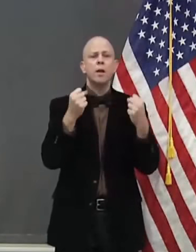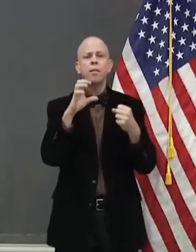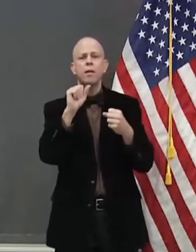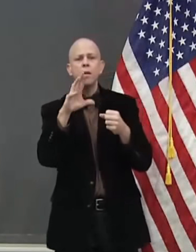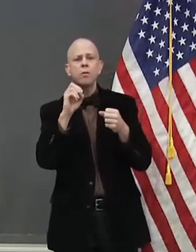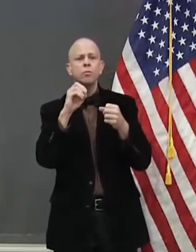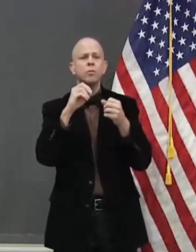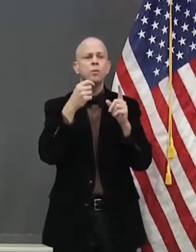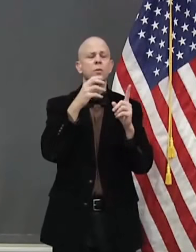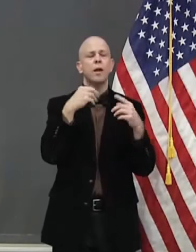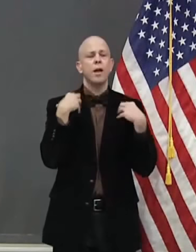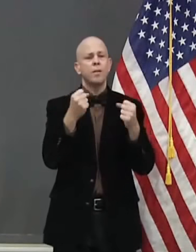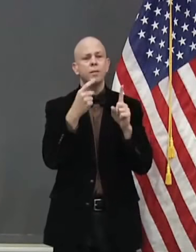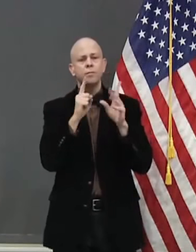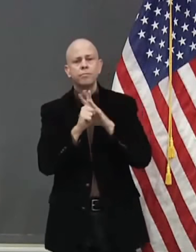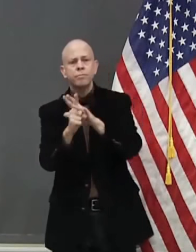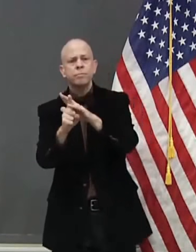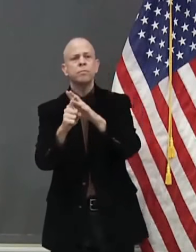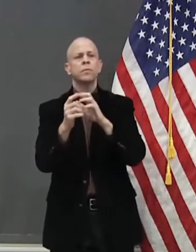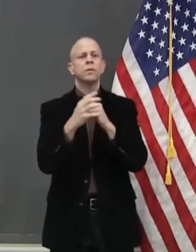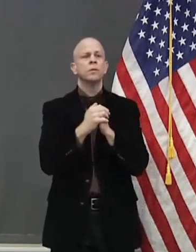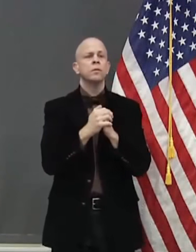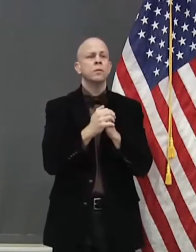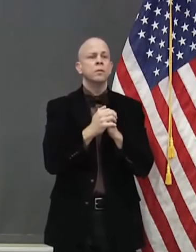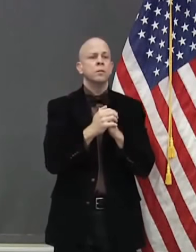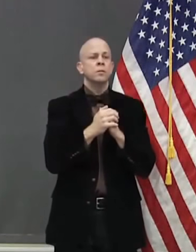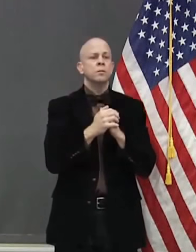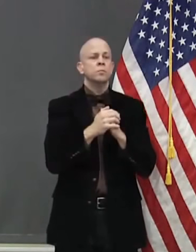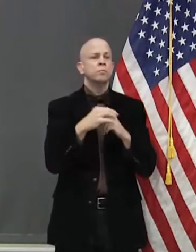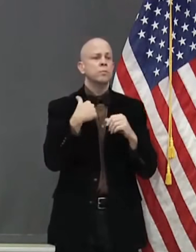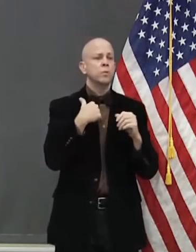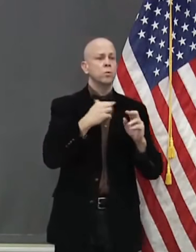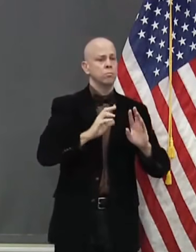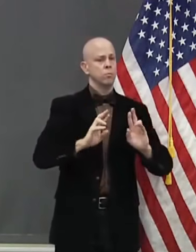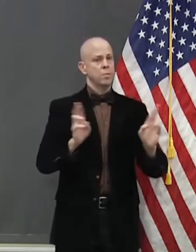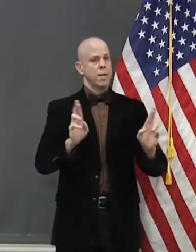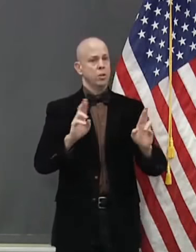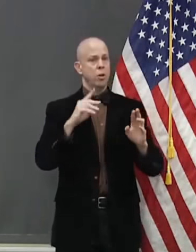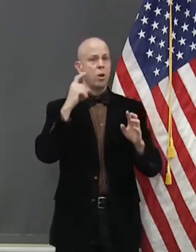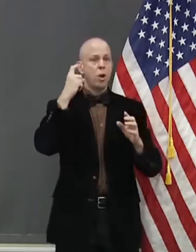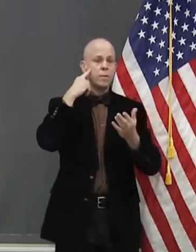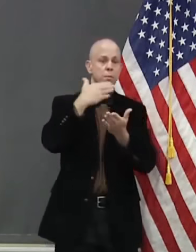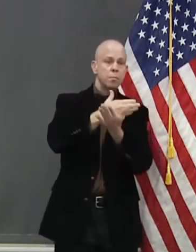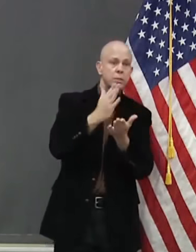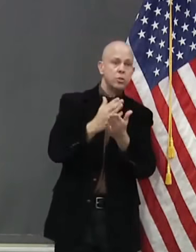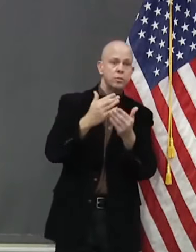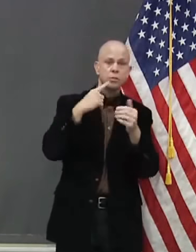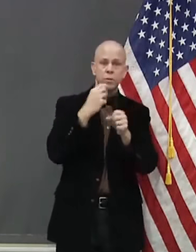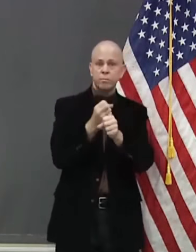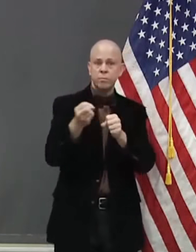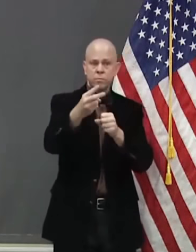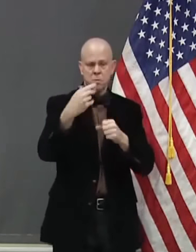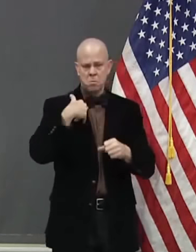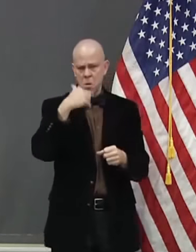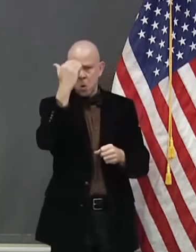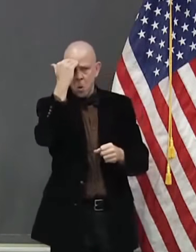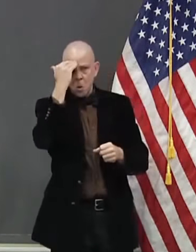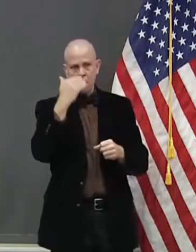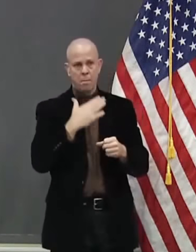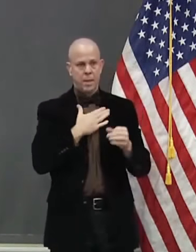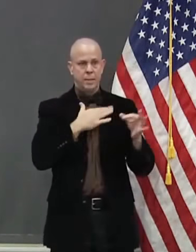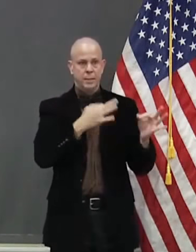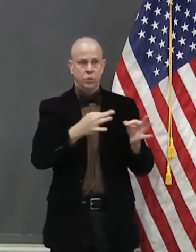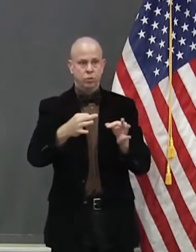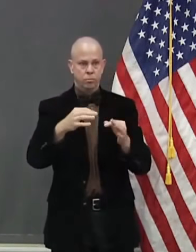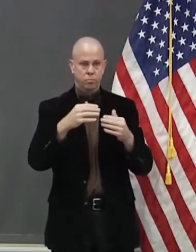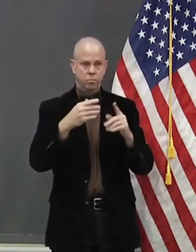someone who is preparing the governor's recommended budget for the next 2 years, I'm well aware that the actions that I took in March and then again later